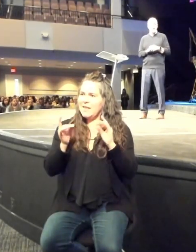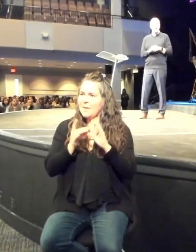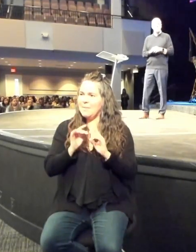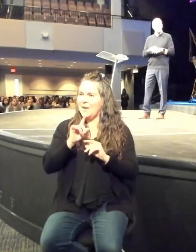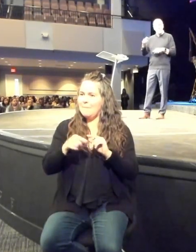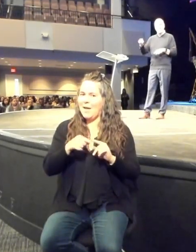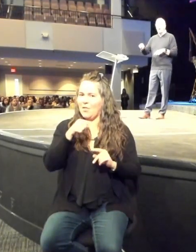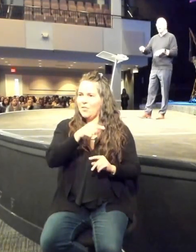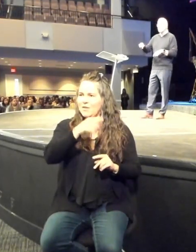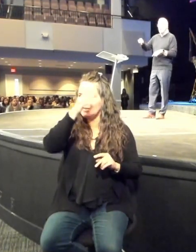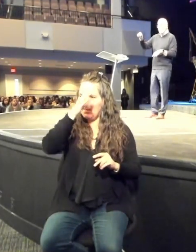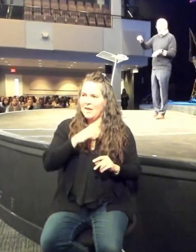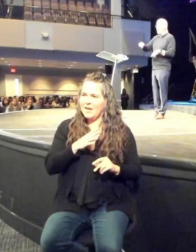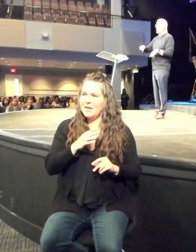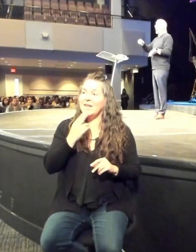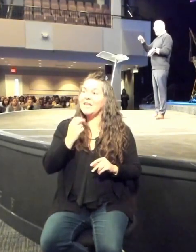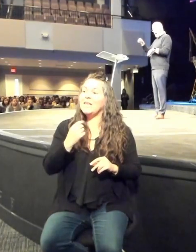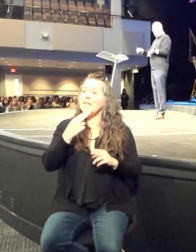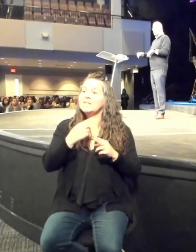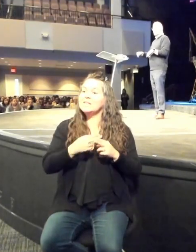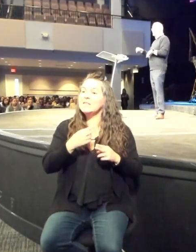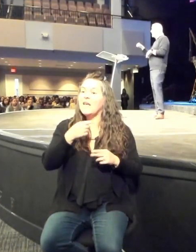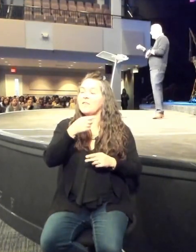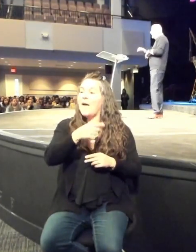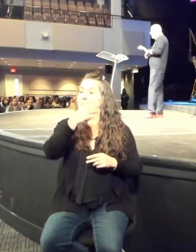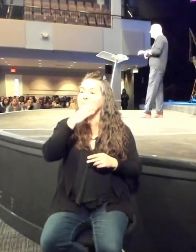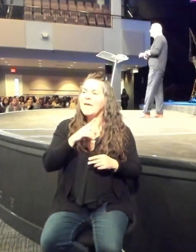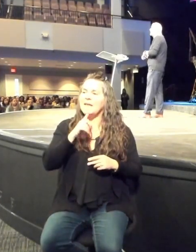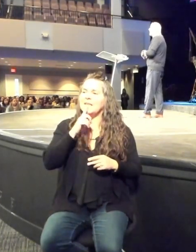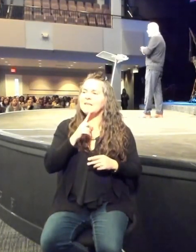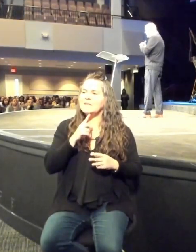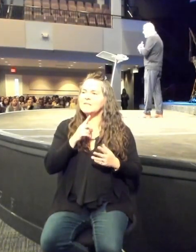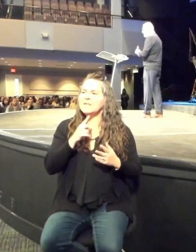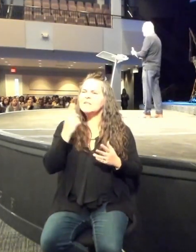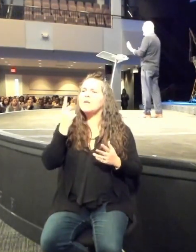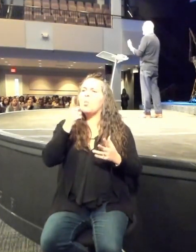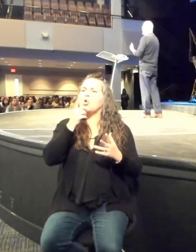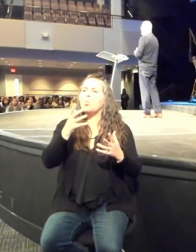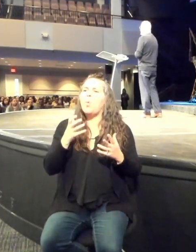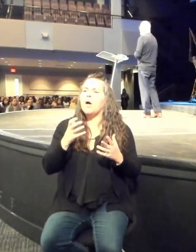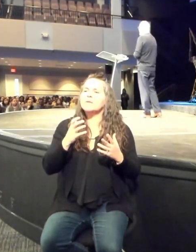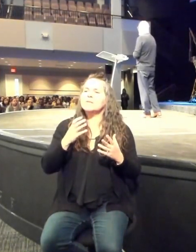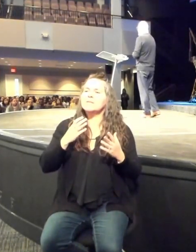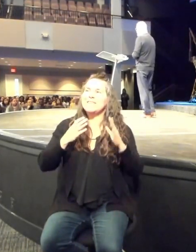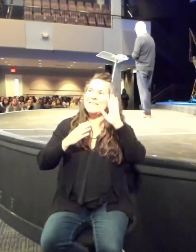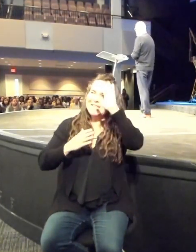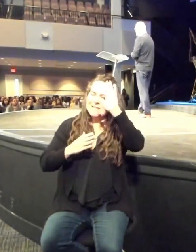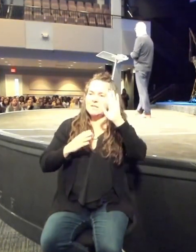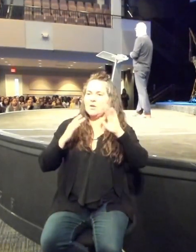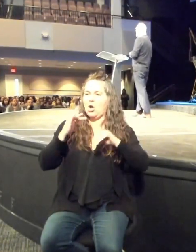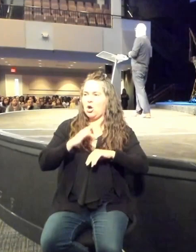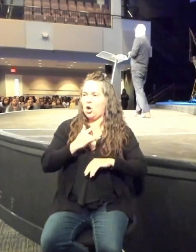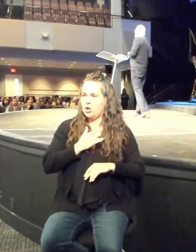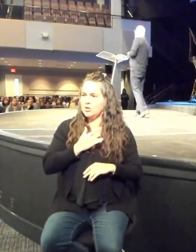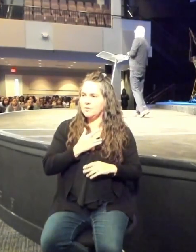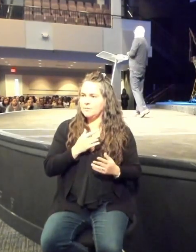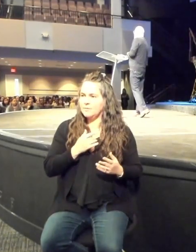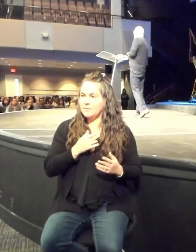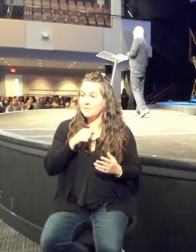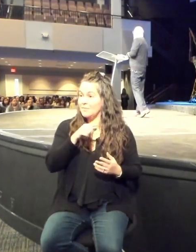this man. He said, "This man is a man after my own heart." And this man's name was